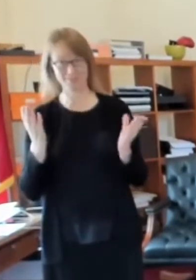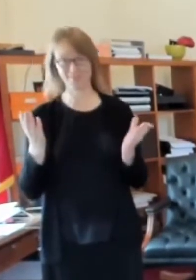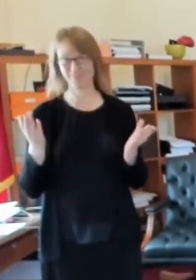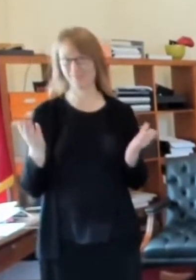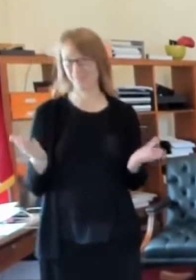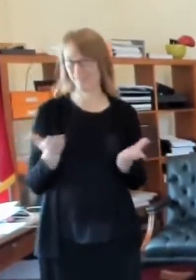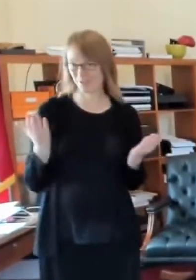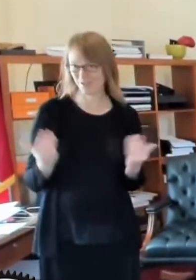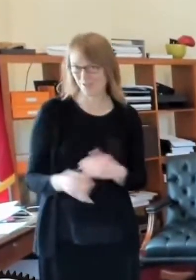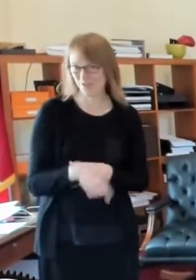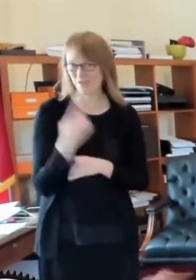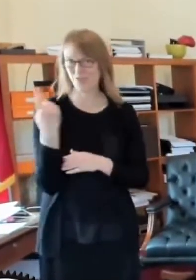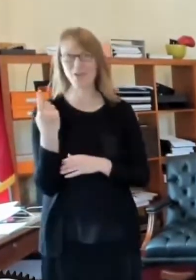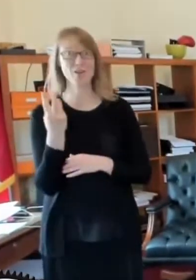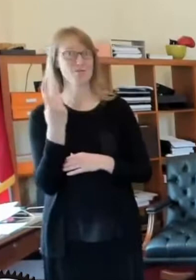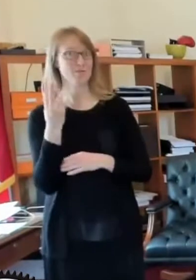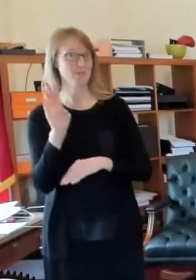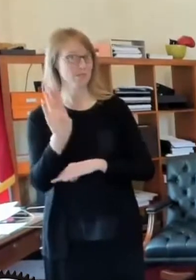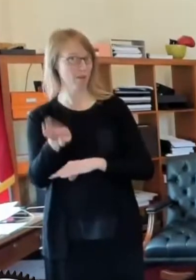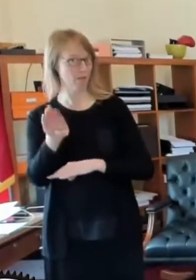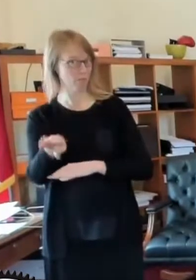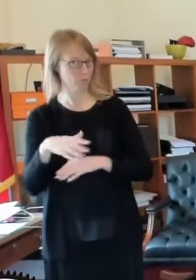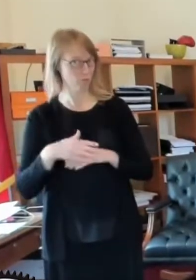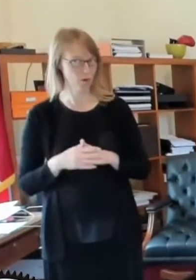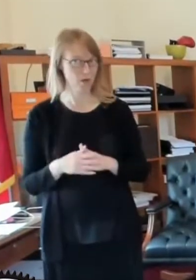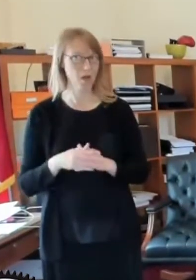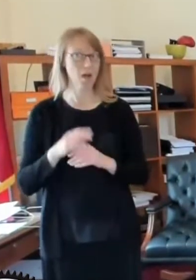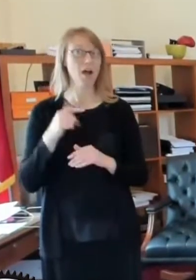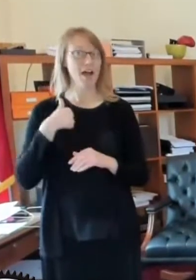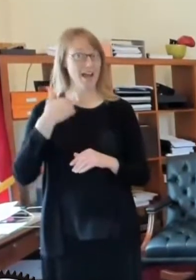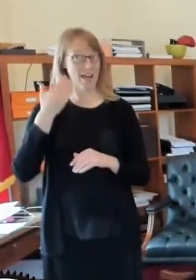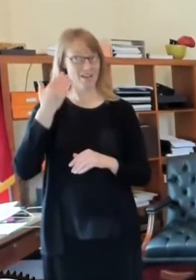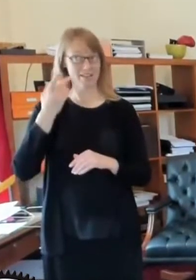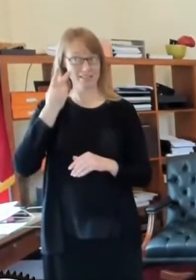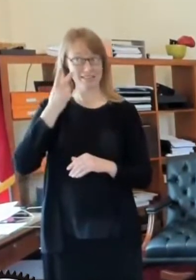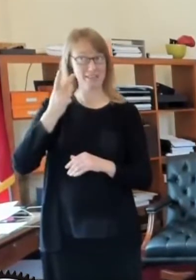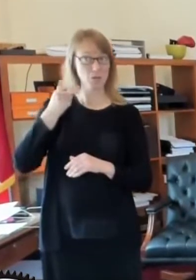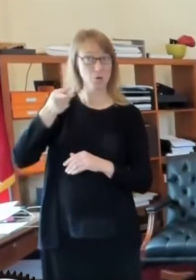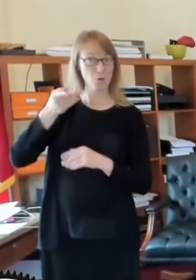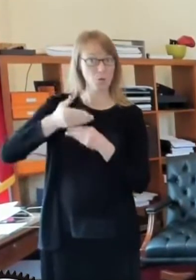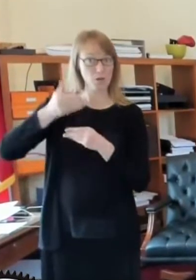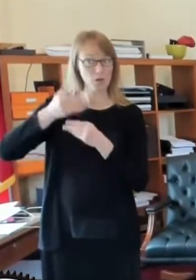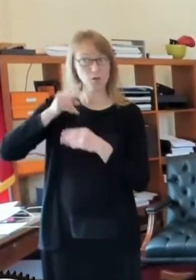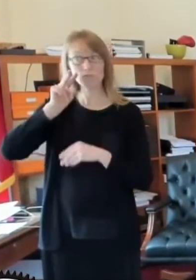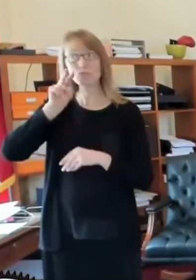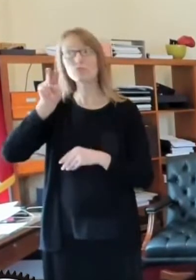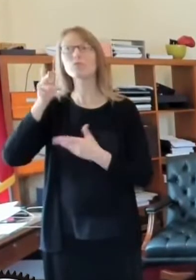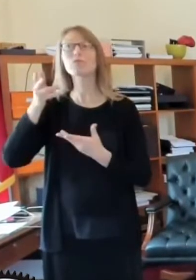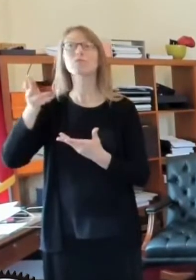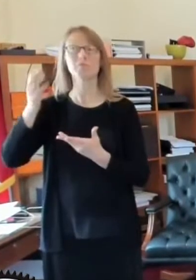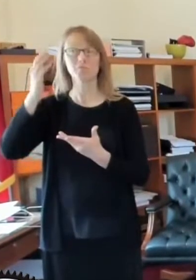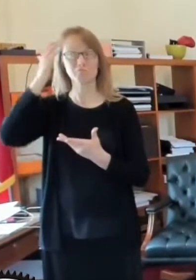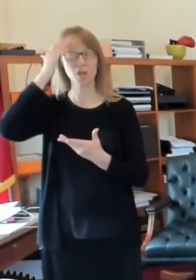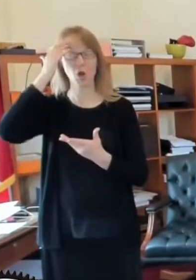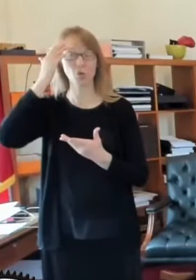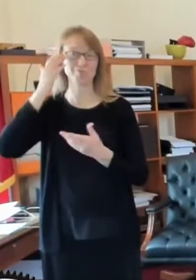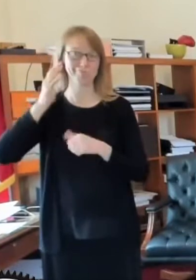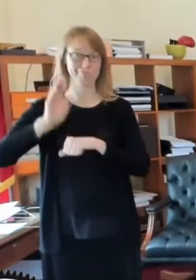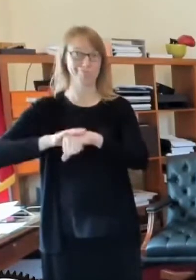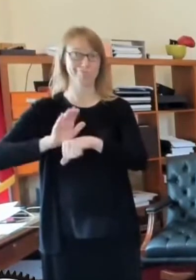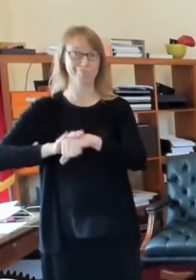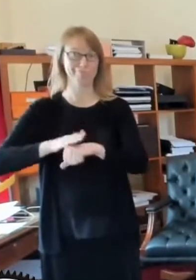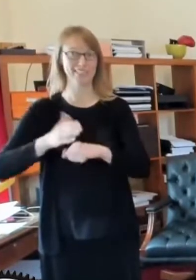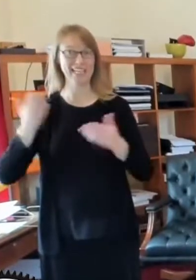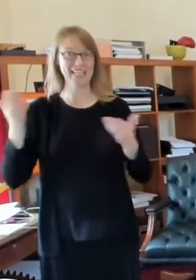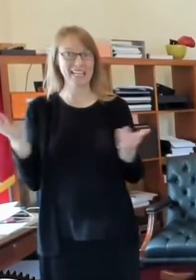here, and I will just mention at the top of the program here that we are under a tornado watch